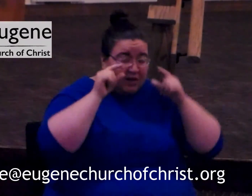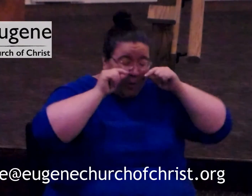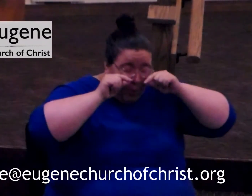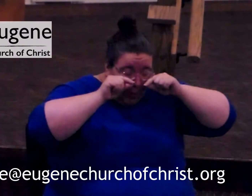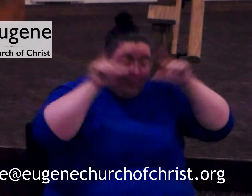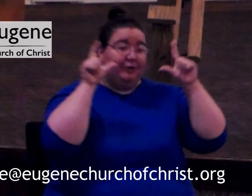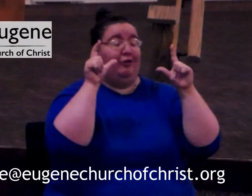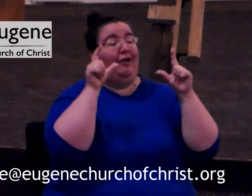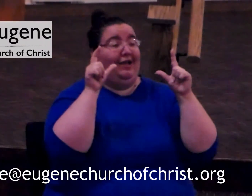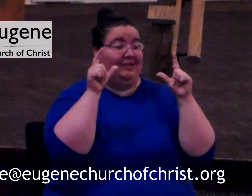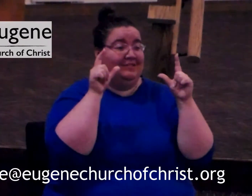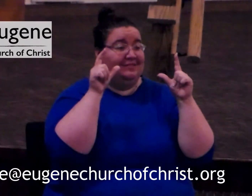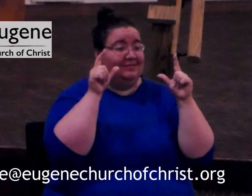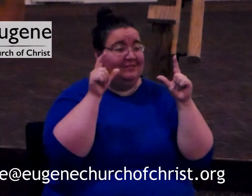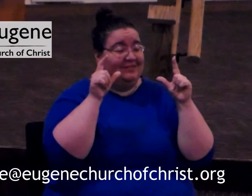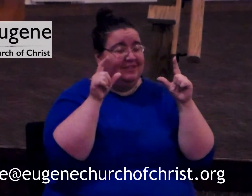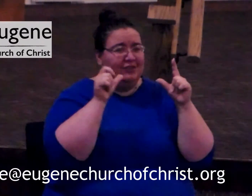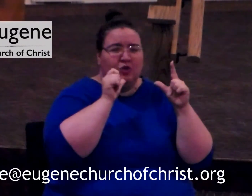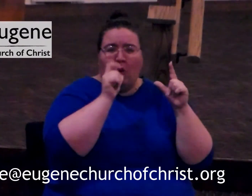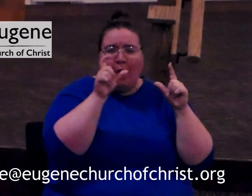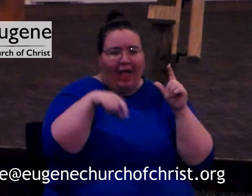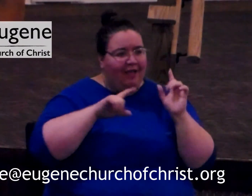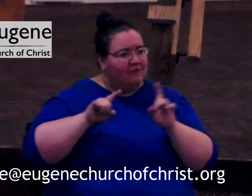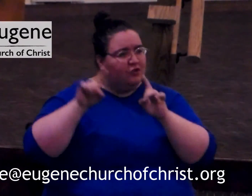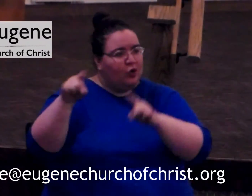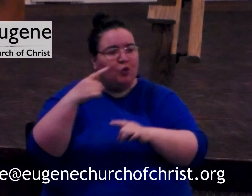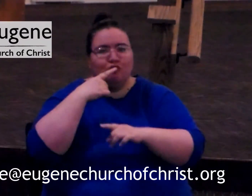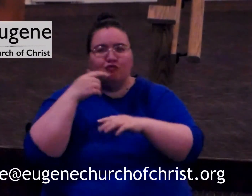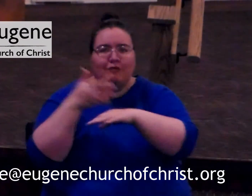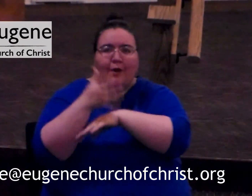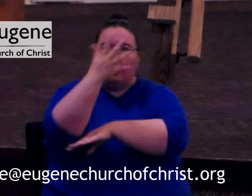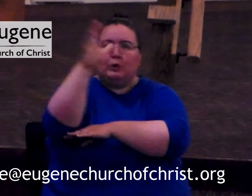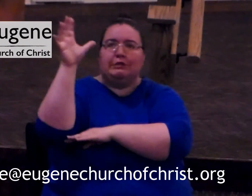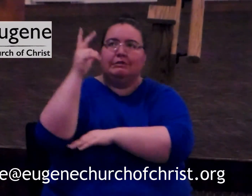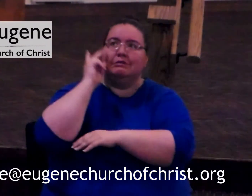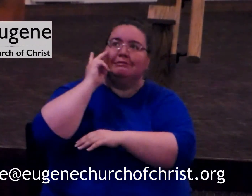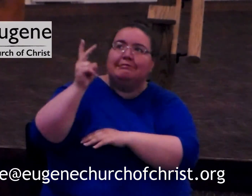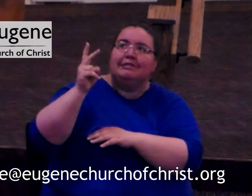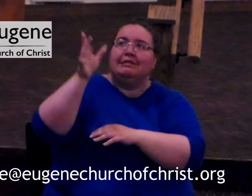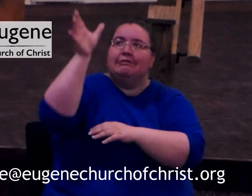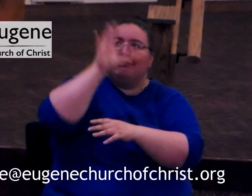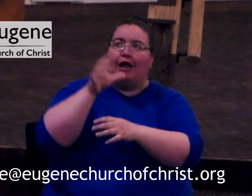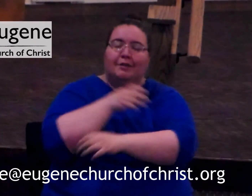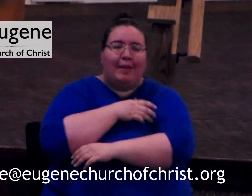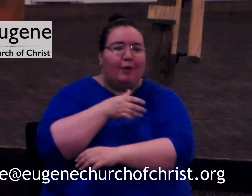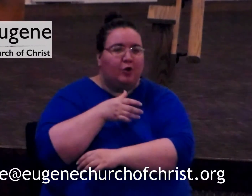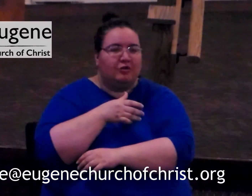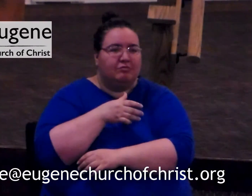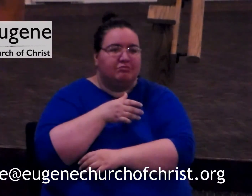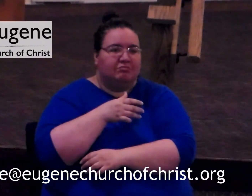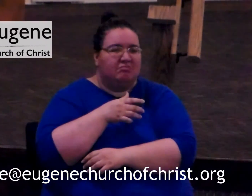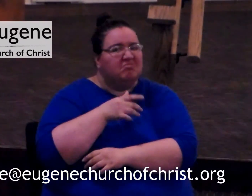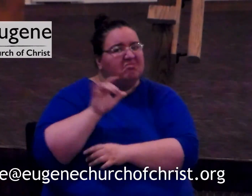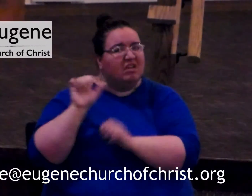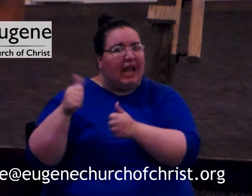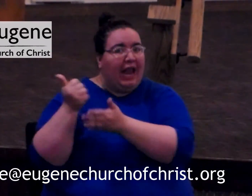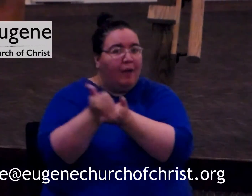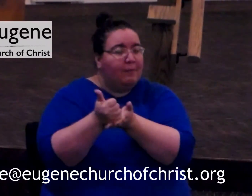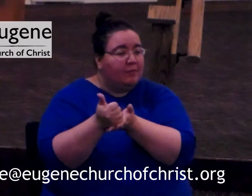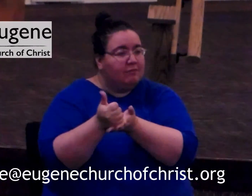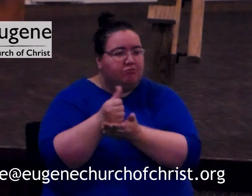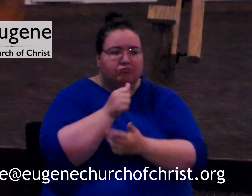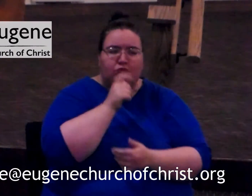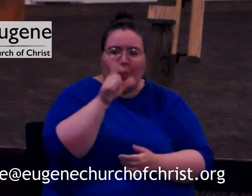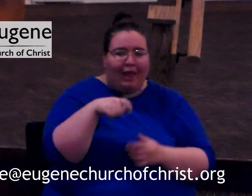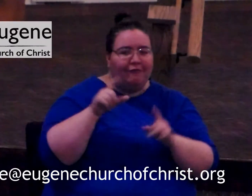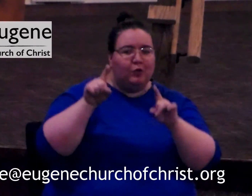don't have to go to the redwoods to see the glory of God, although it helps sometimes. You don't have to go to the coast and see those waves crashing in to see